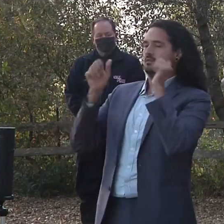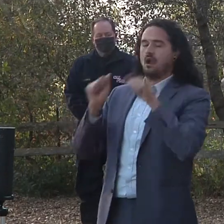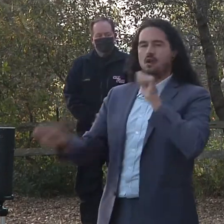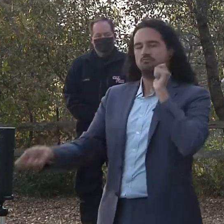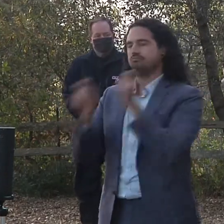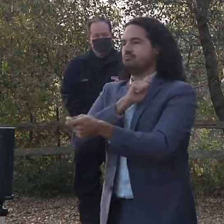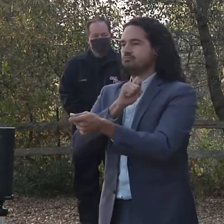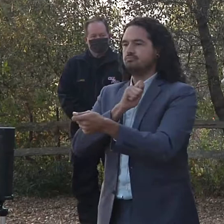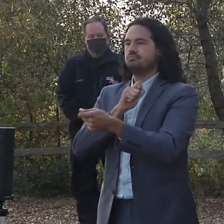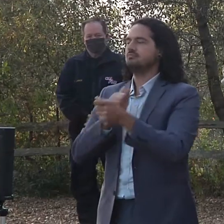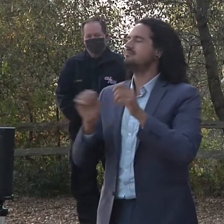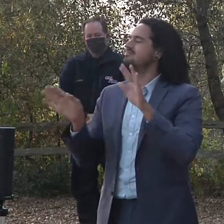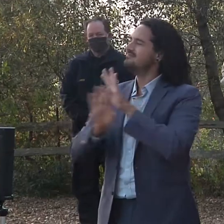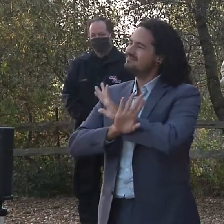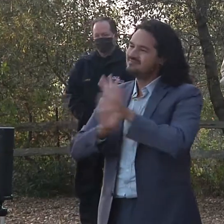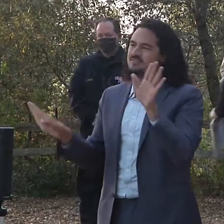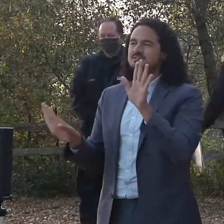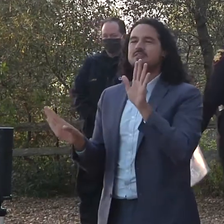have.